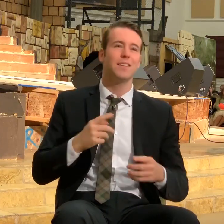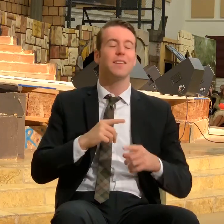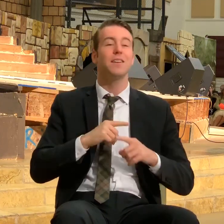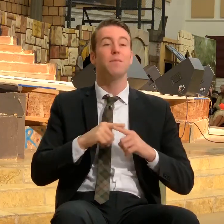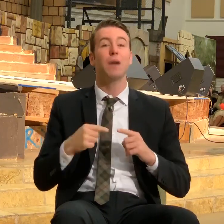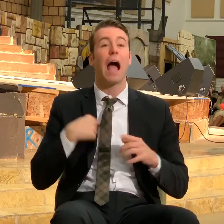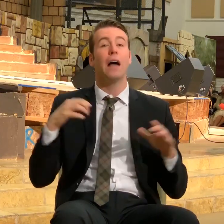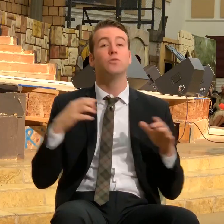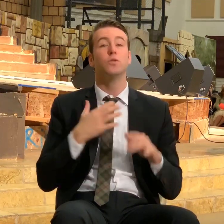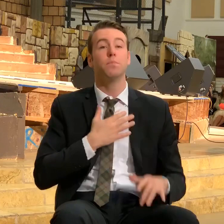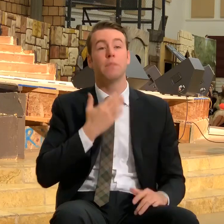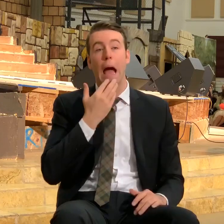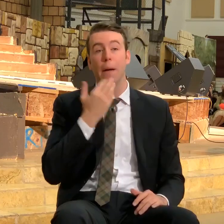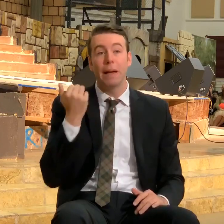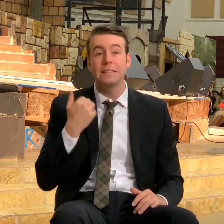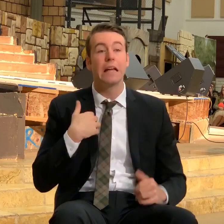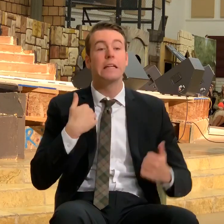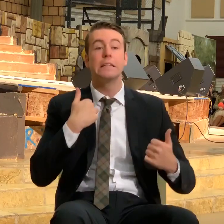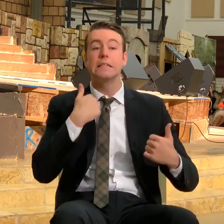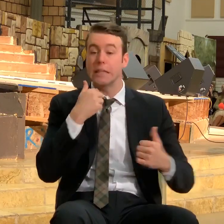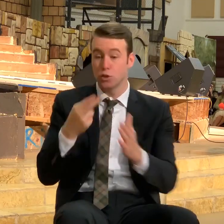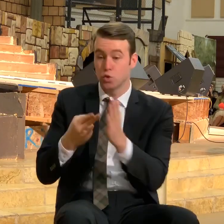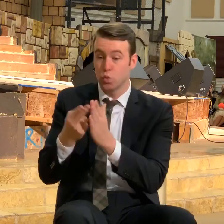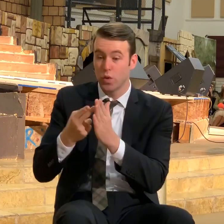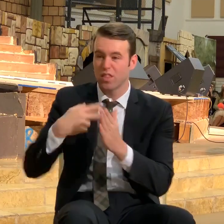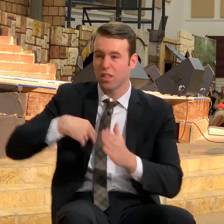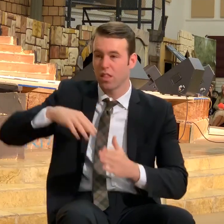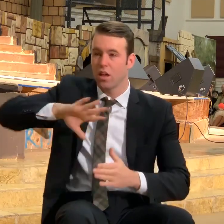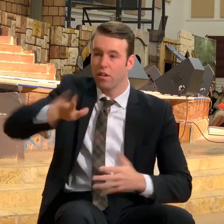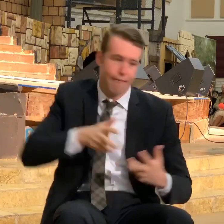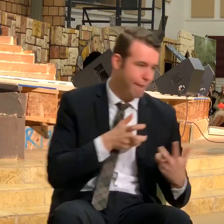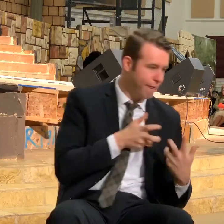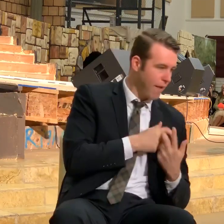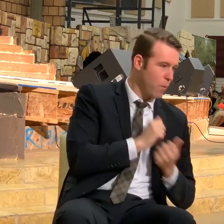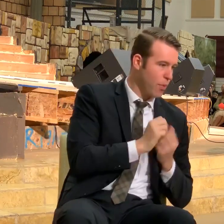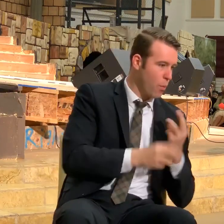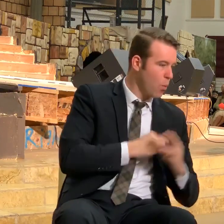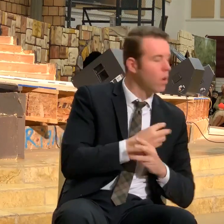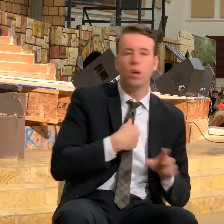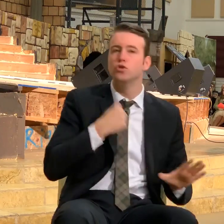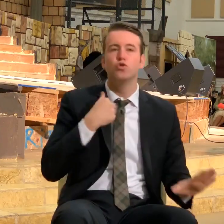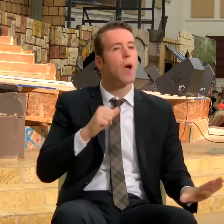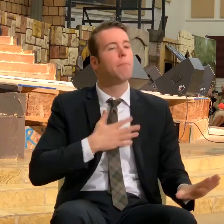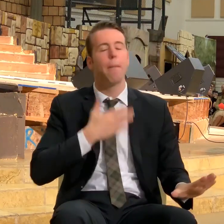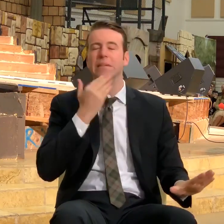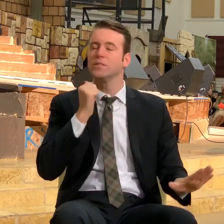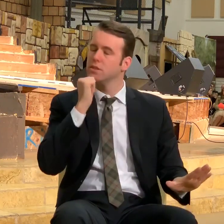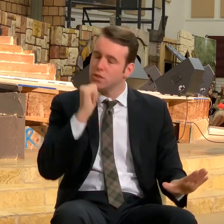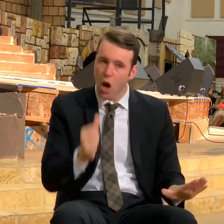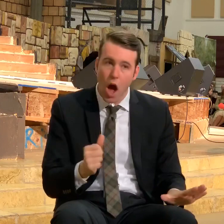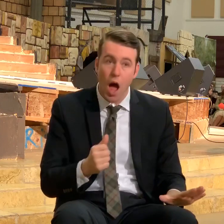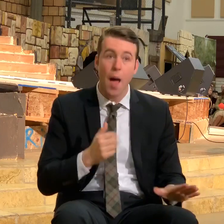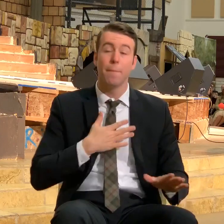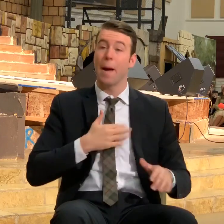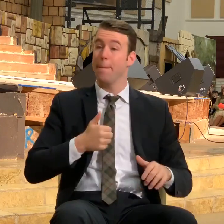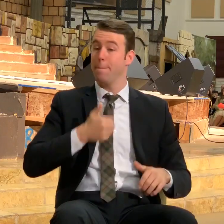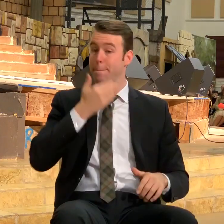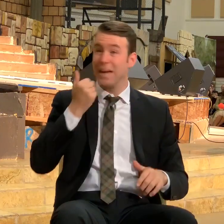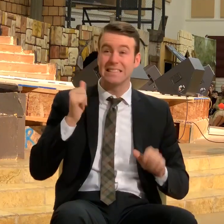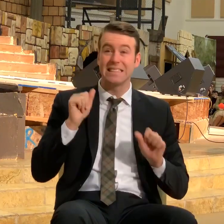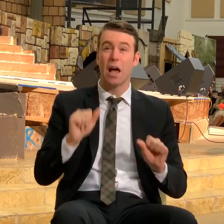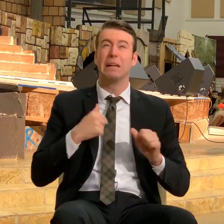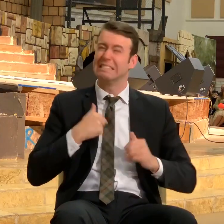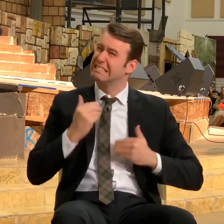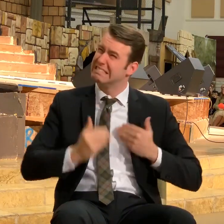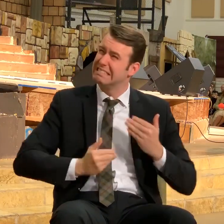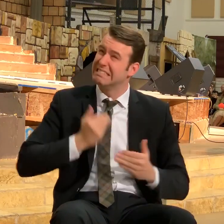I have done my best not to compromise truth. I've lived to the best of my ability, and I know all of us can say I